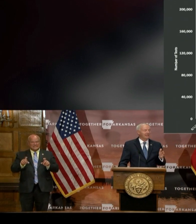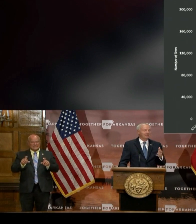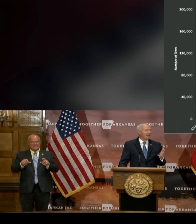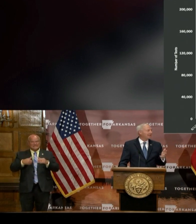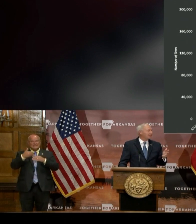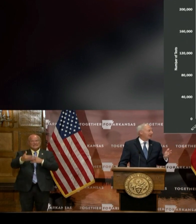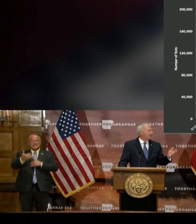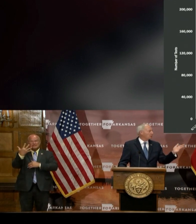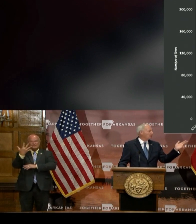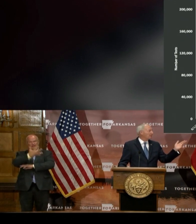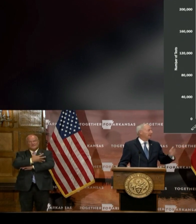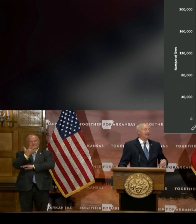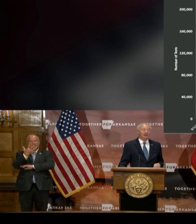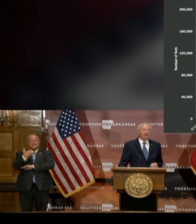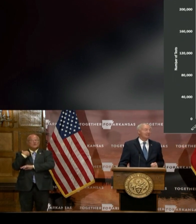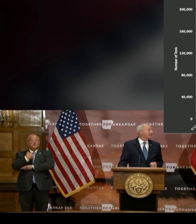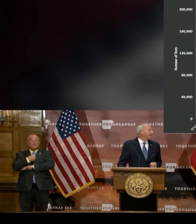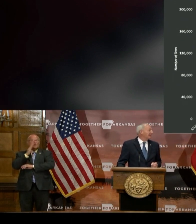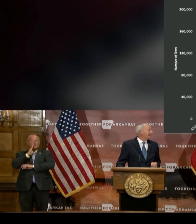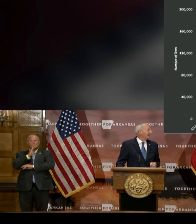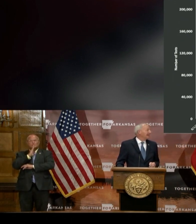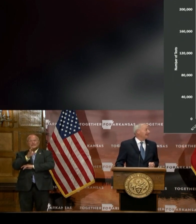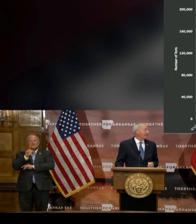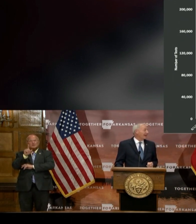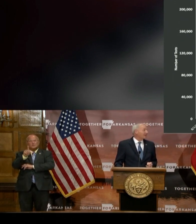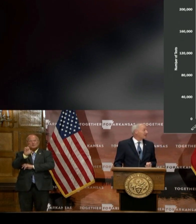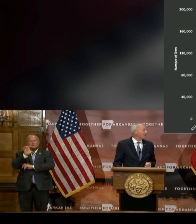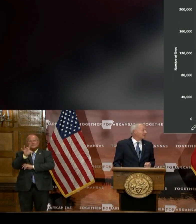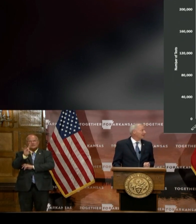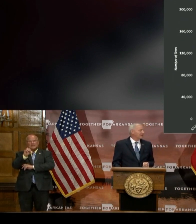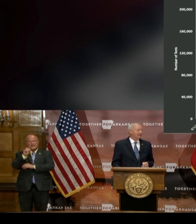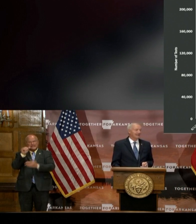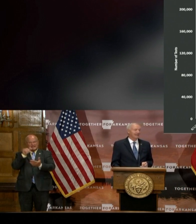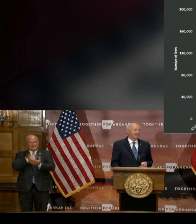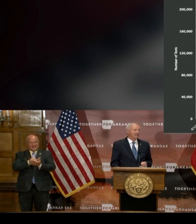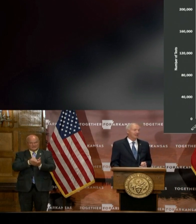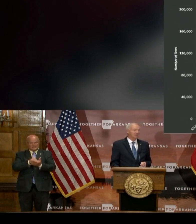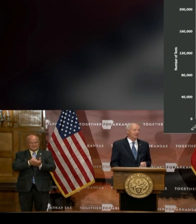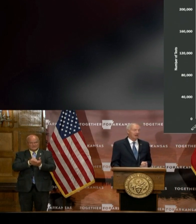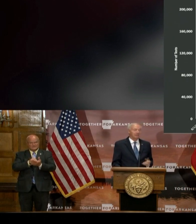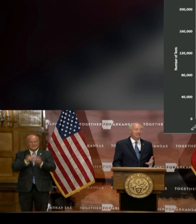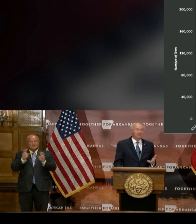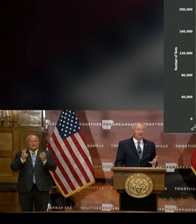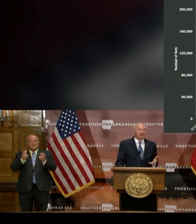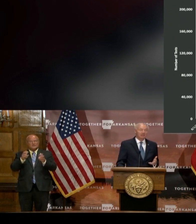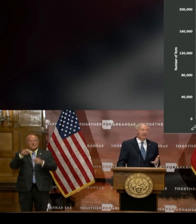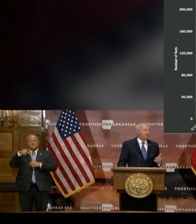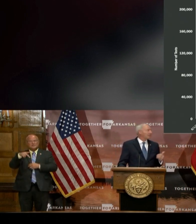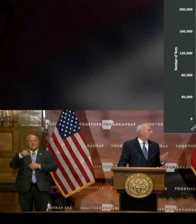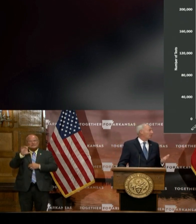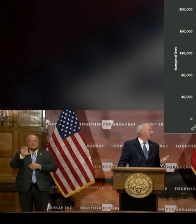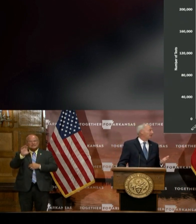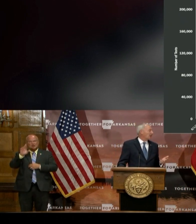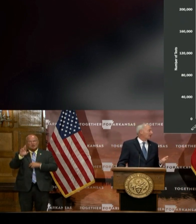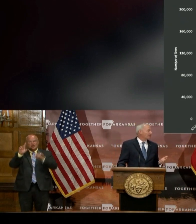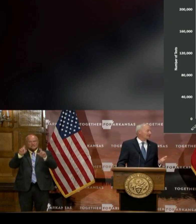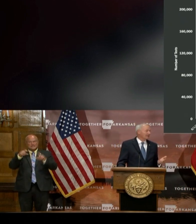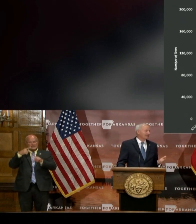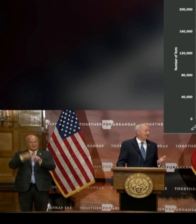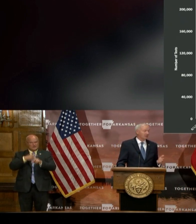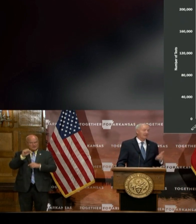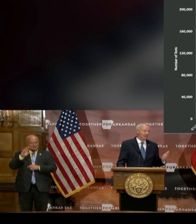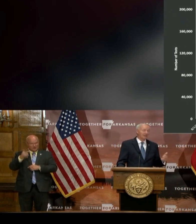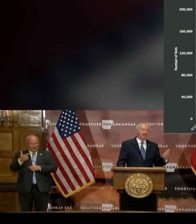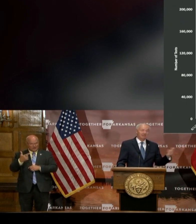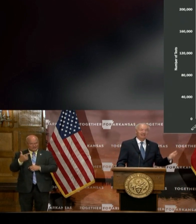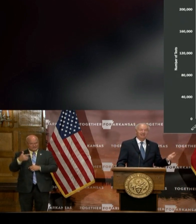next 5 days, we're going to be at 180,000 in terms of our PCR tests for the month of August. We're